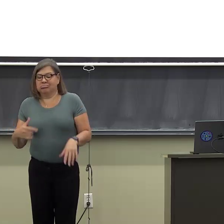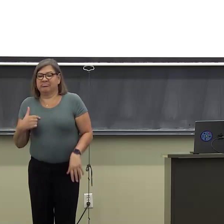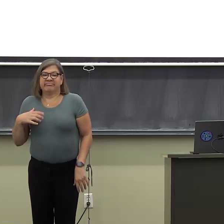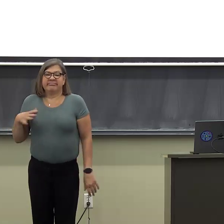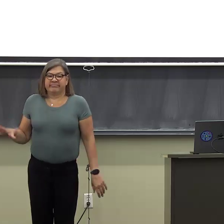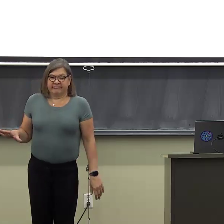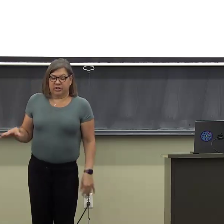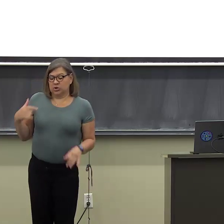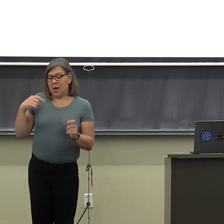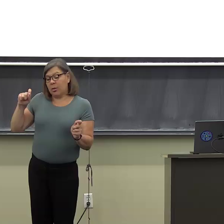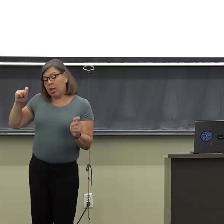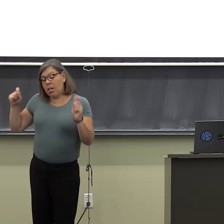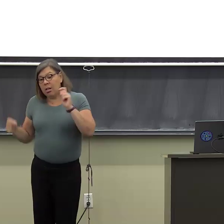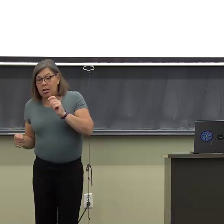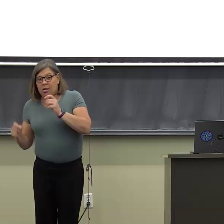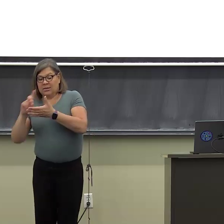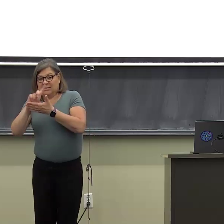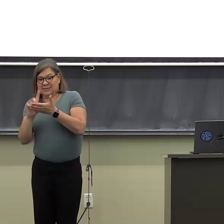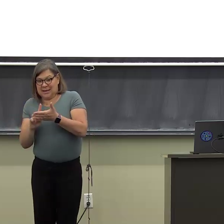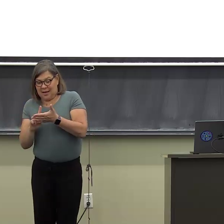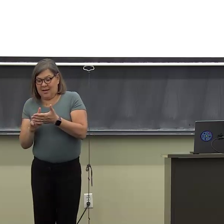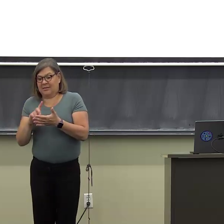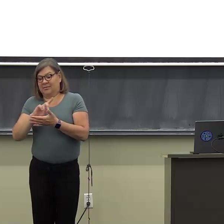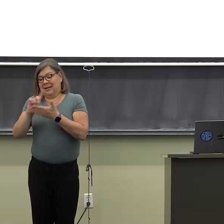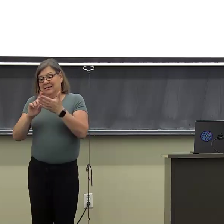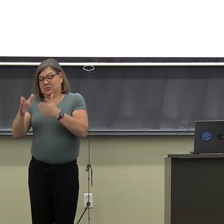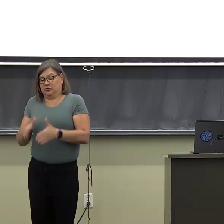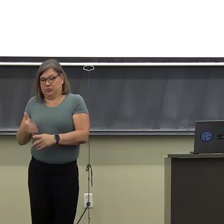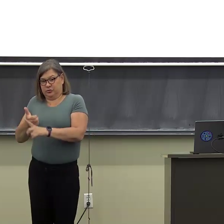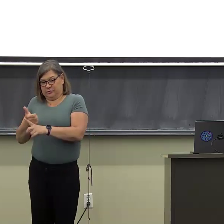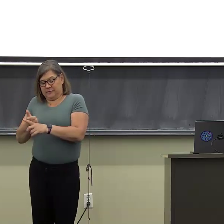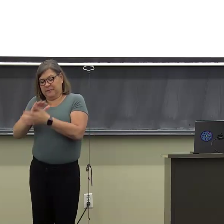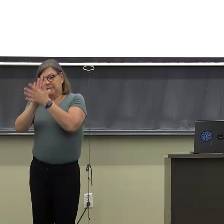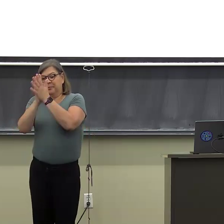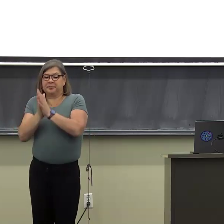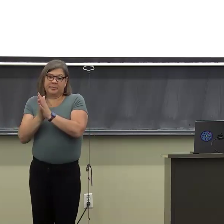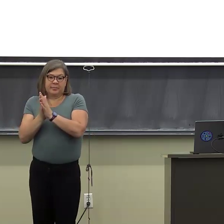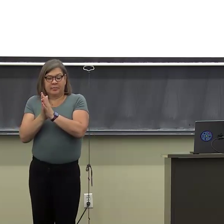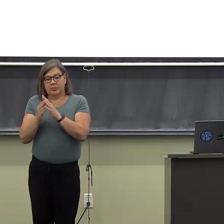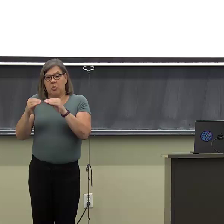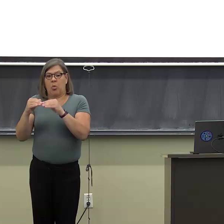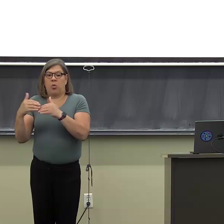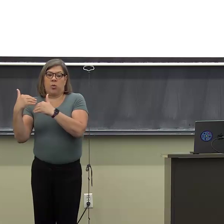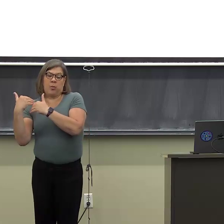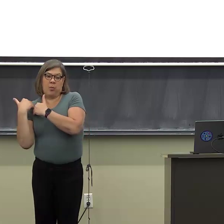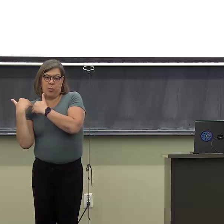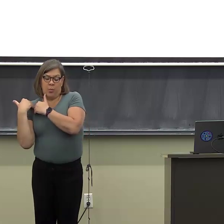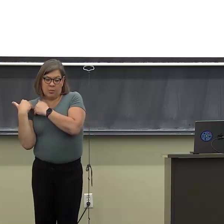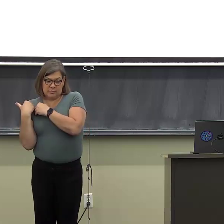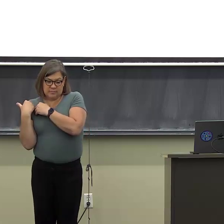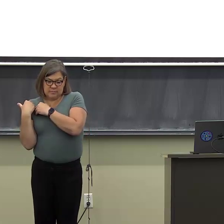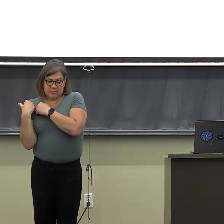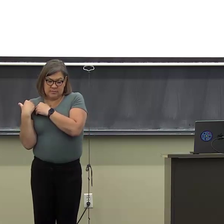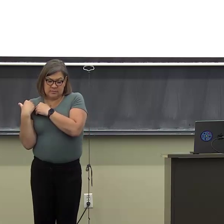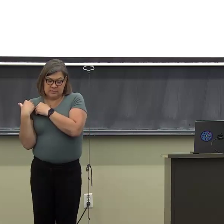future of design and designers themselves, so we become very responsible and maybe